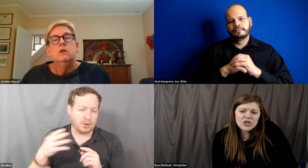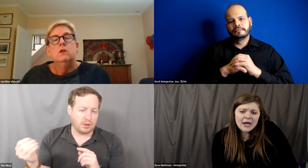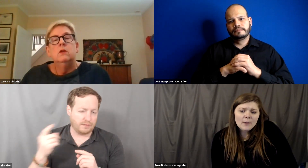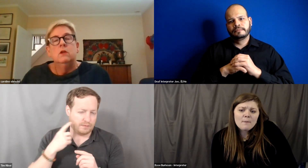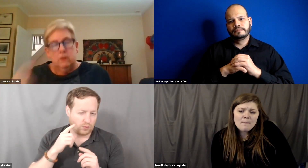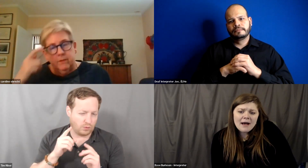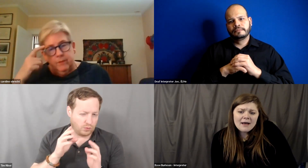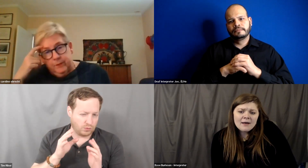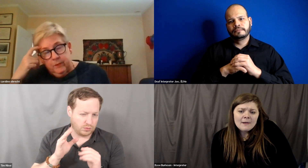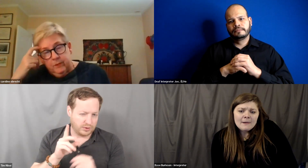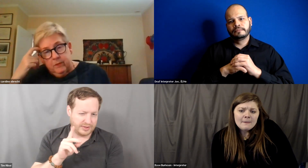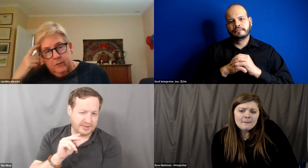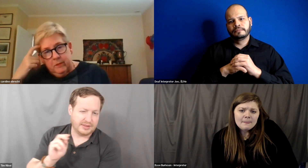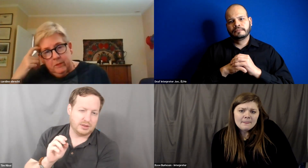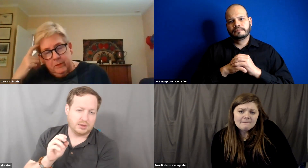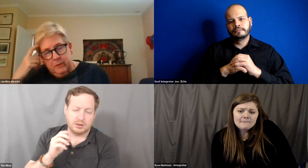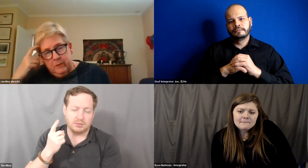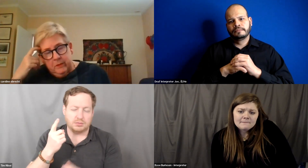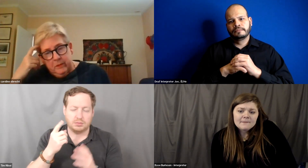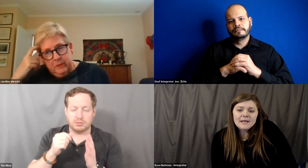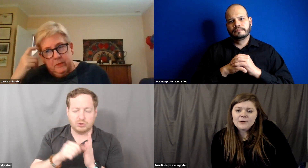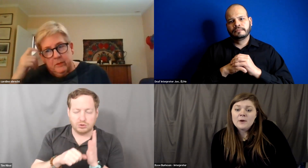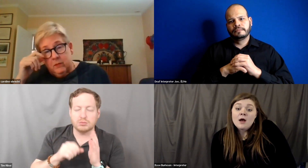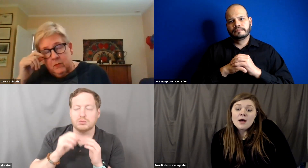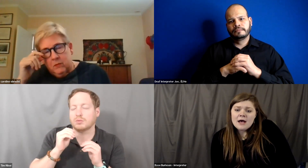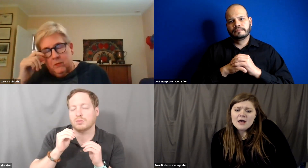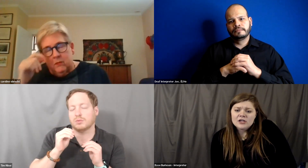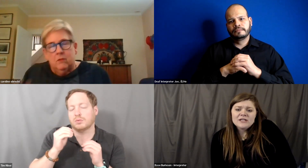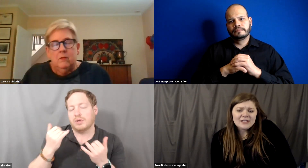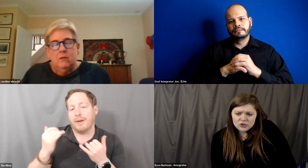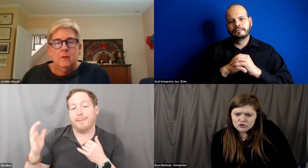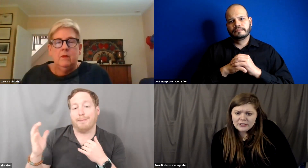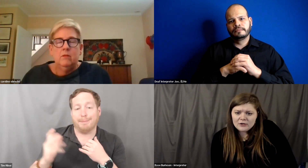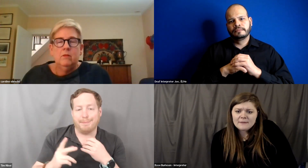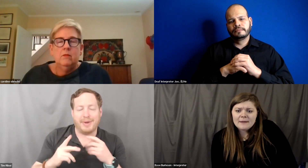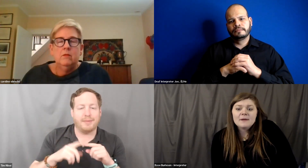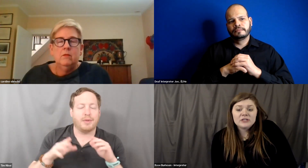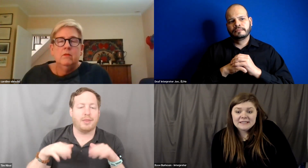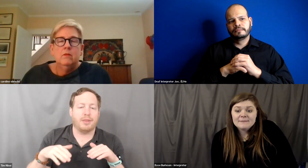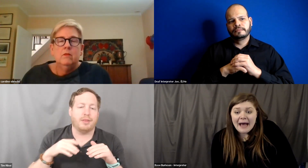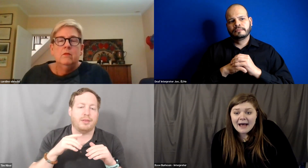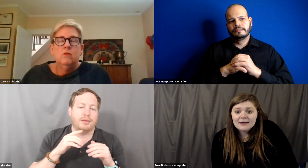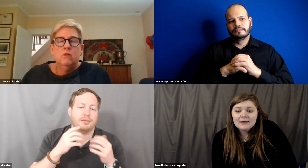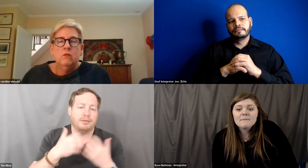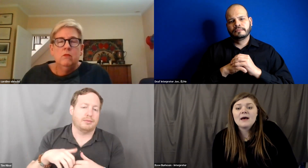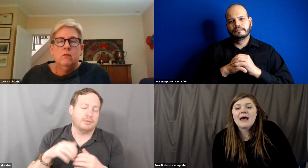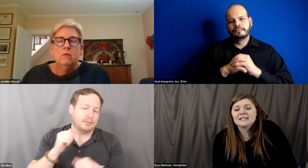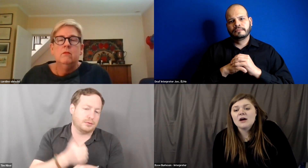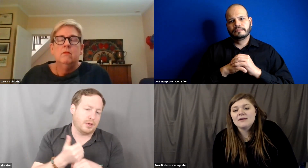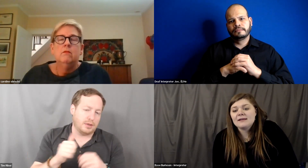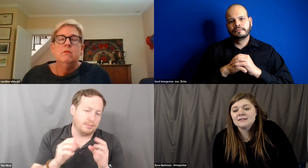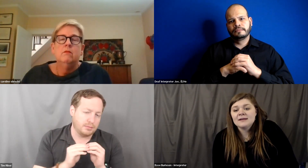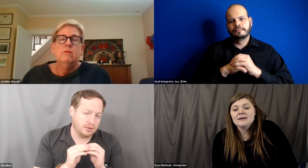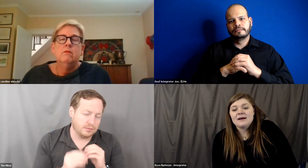she's the chair, but Nancy McGuire Heath. thank you. She had surgery or something, but she is back, but has